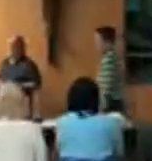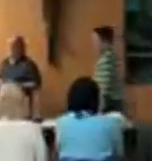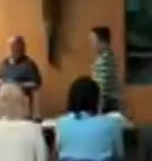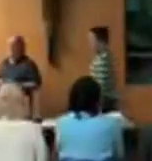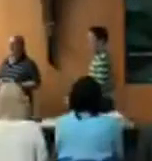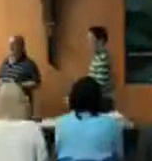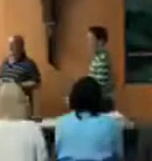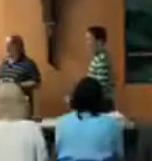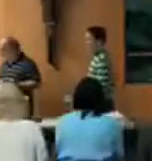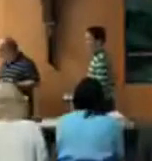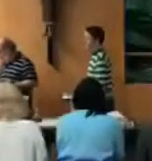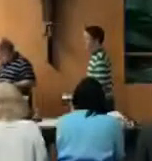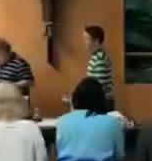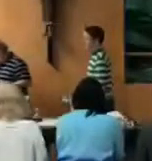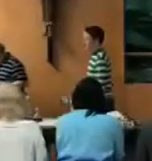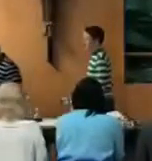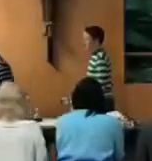Hallelujah. And when he